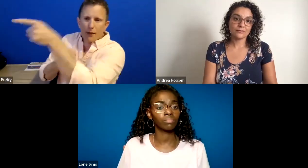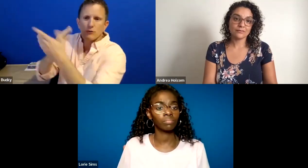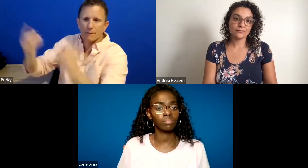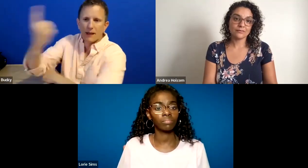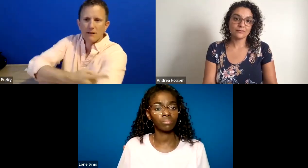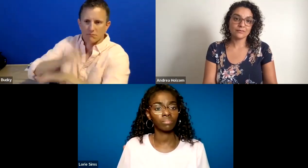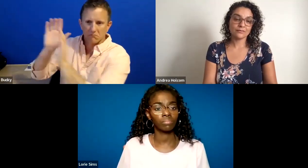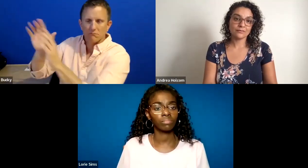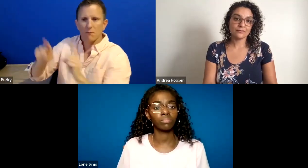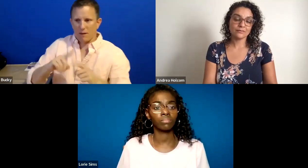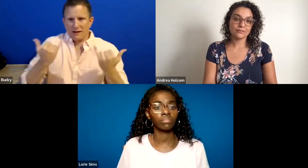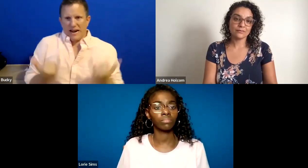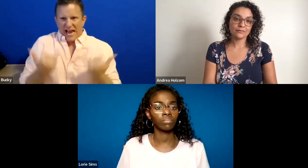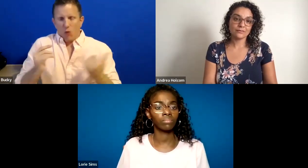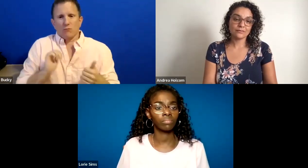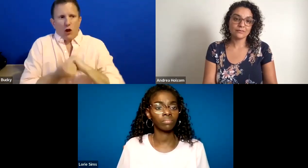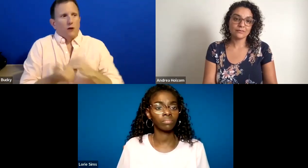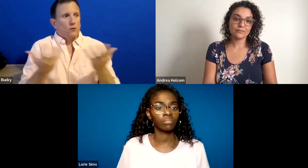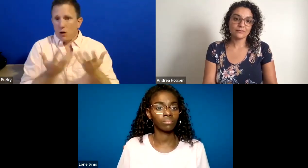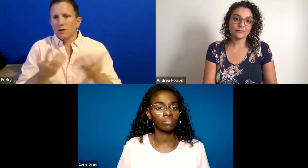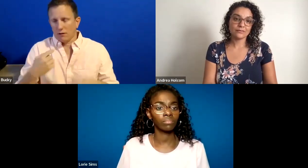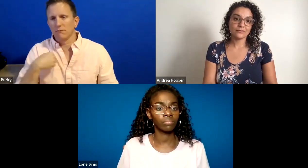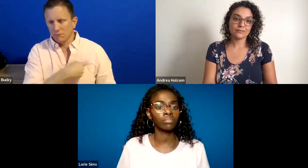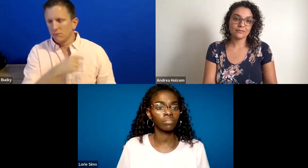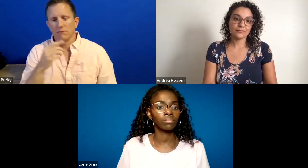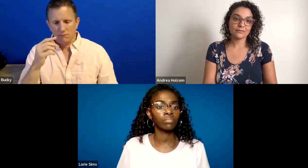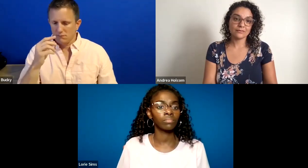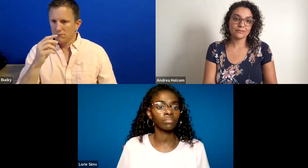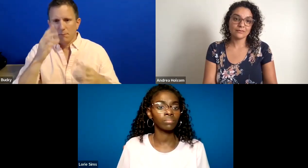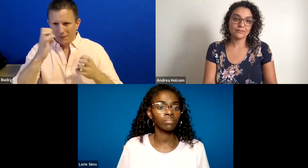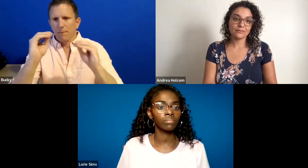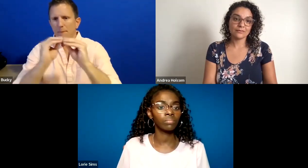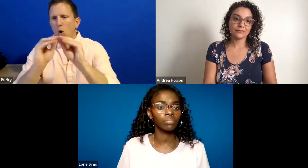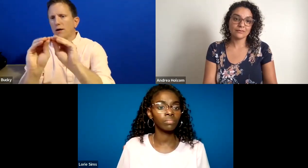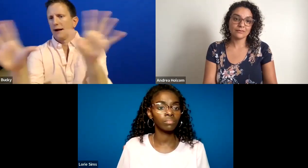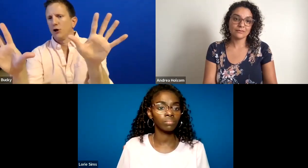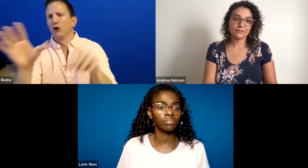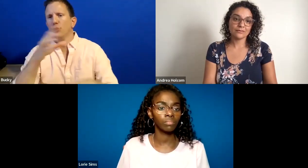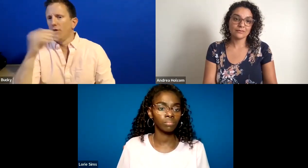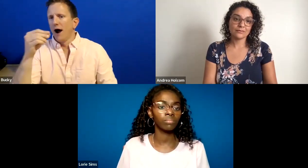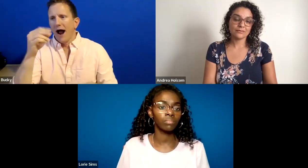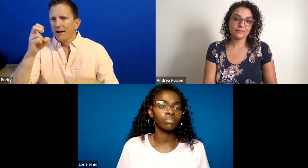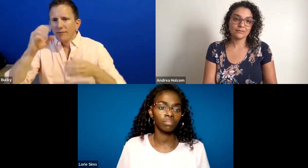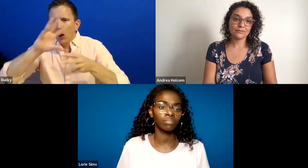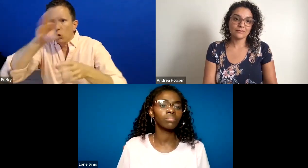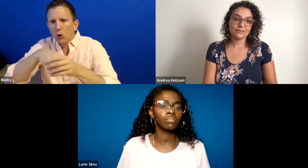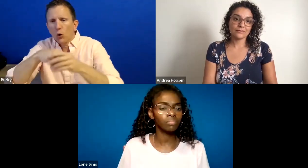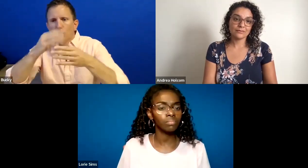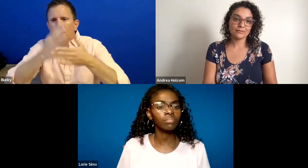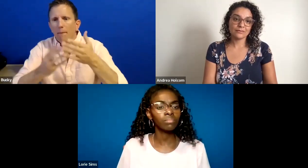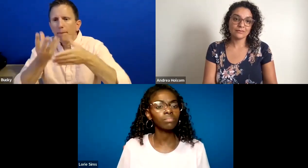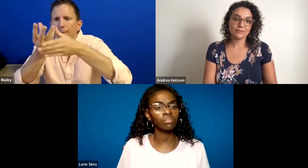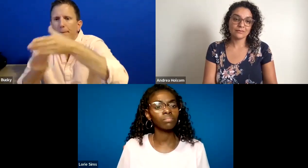that we have to do a lot of work to developing, but it is something that's we're thinking about in terms of change, just so that we are